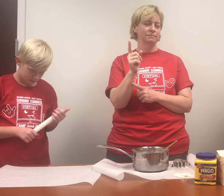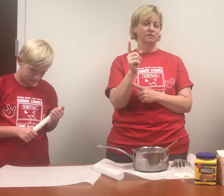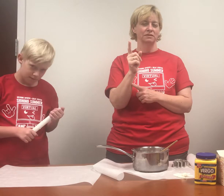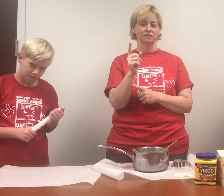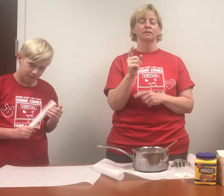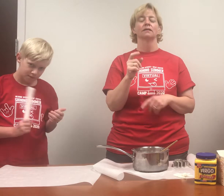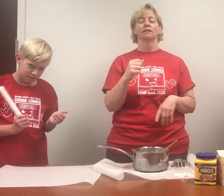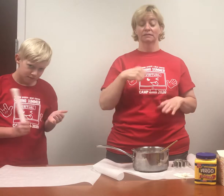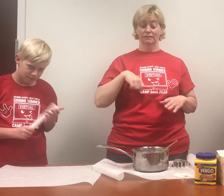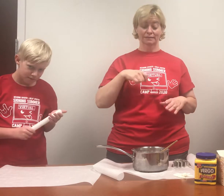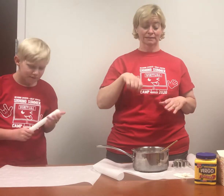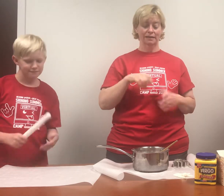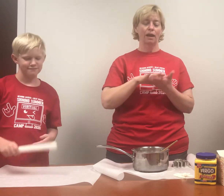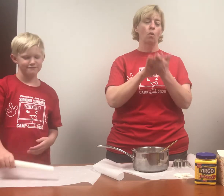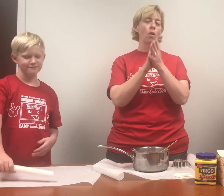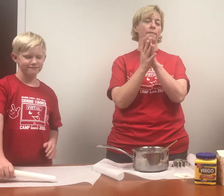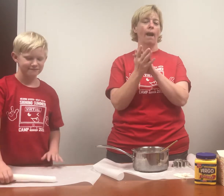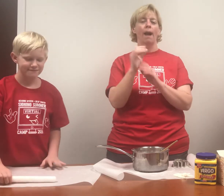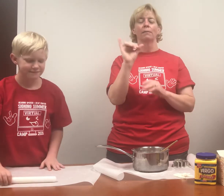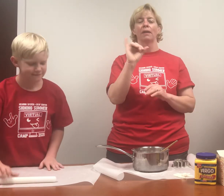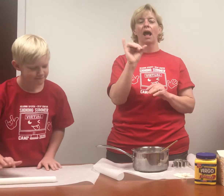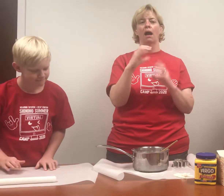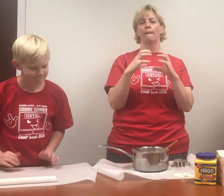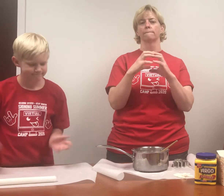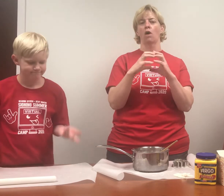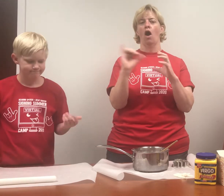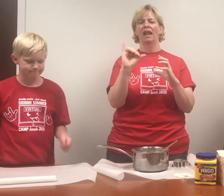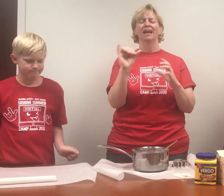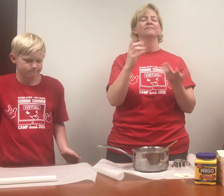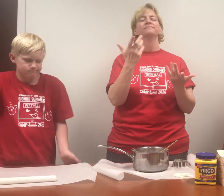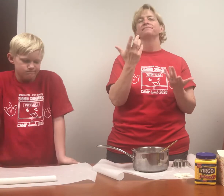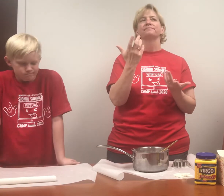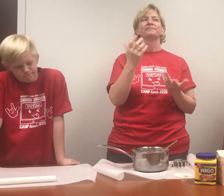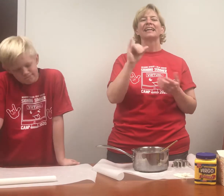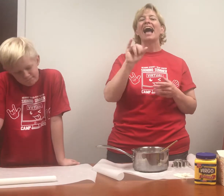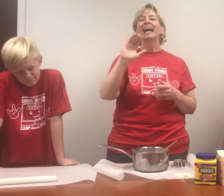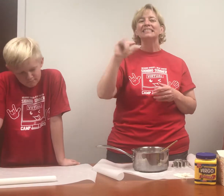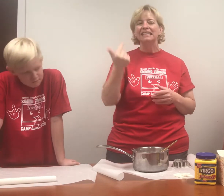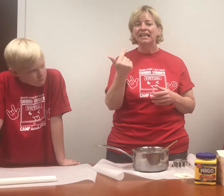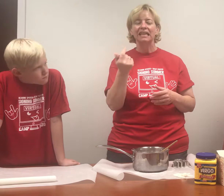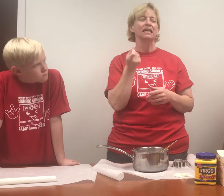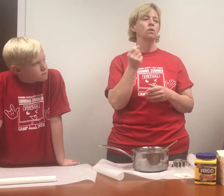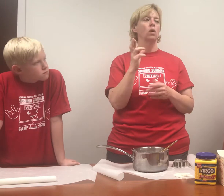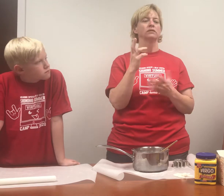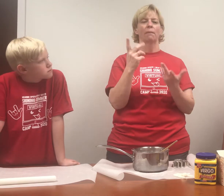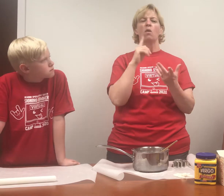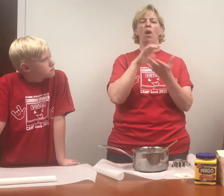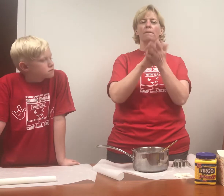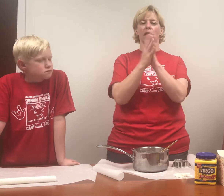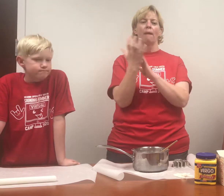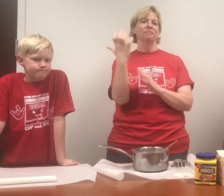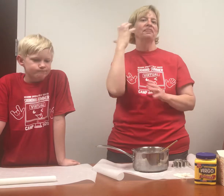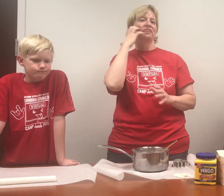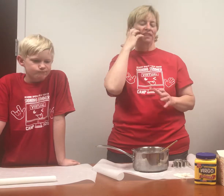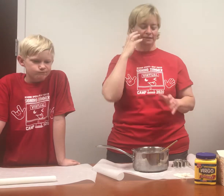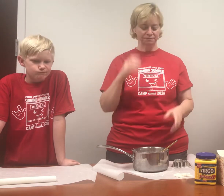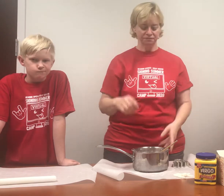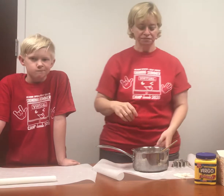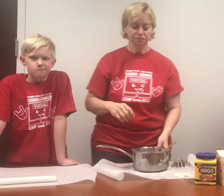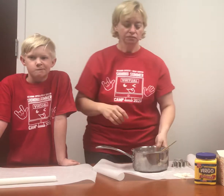10 minutes of stirring, and then it will become more so like the icing consistency.